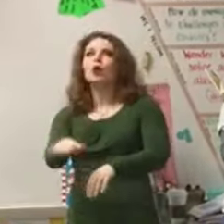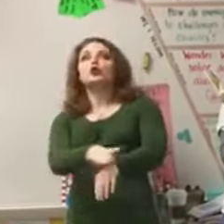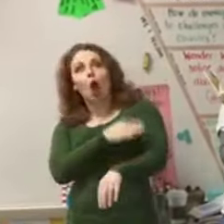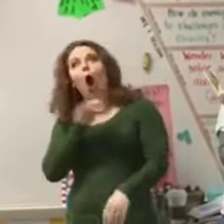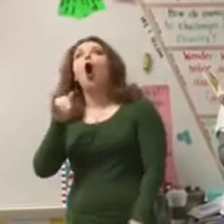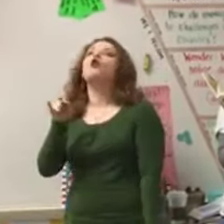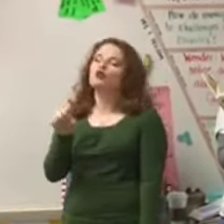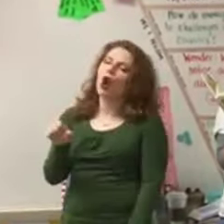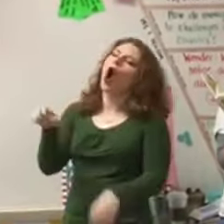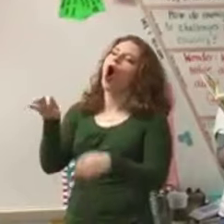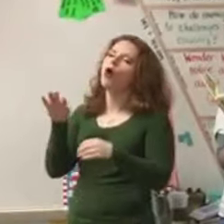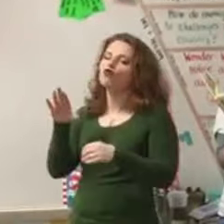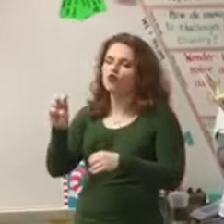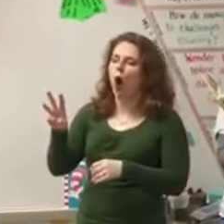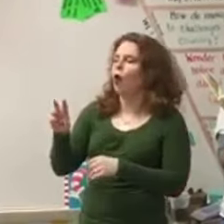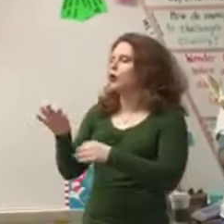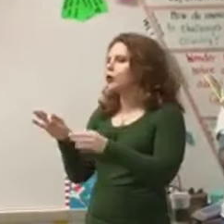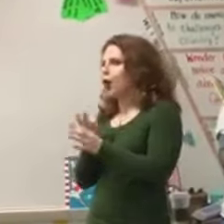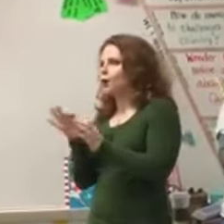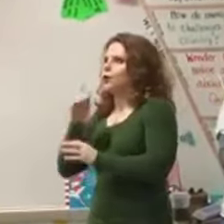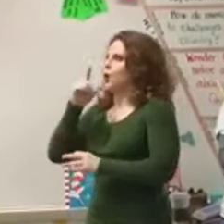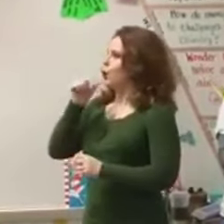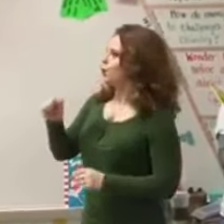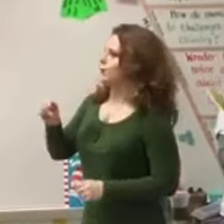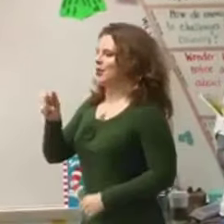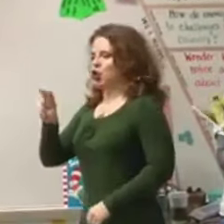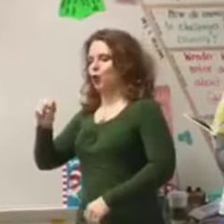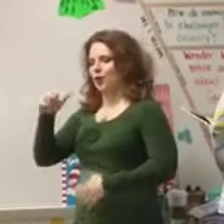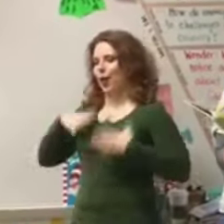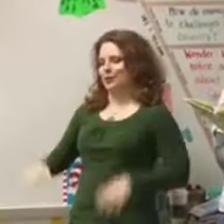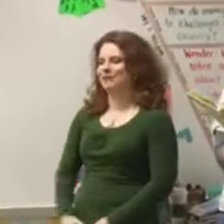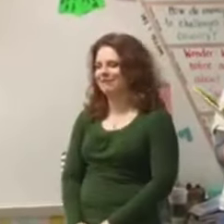Slow Joe Crow sews who's clothes? Sue's clothes.